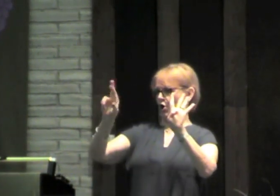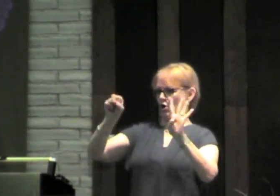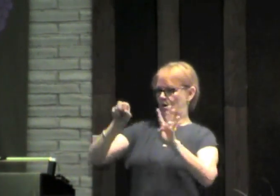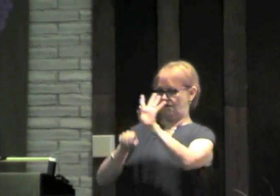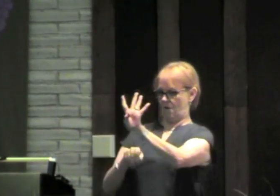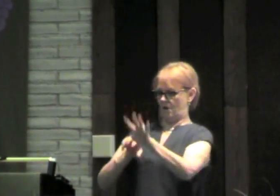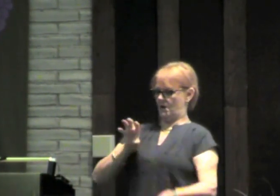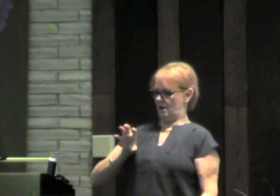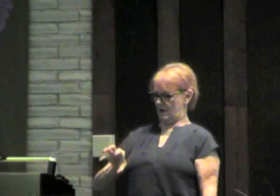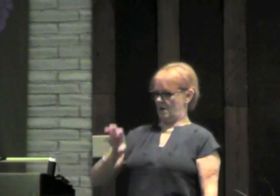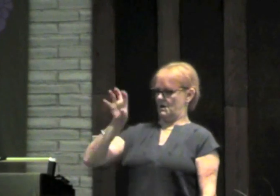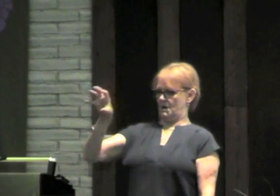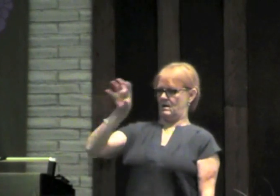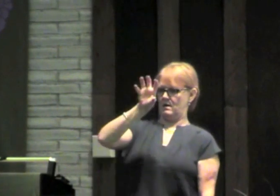is. There are 4 quarters within the city.